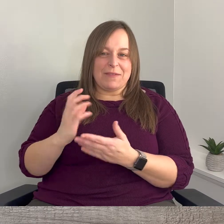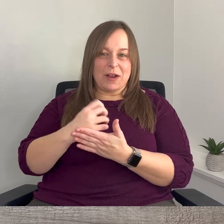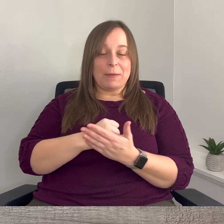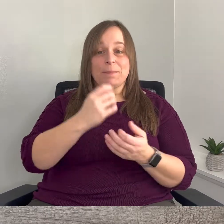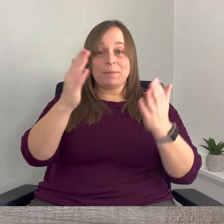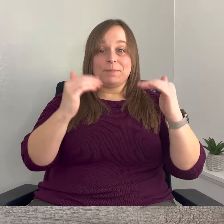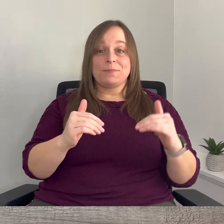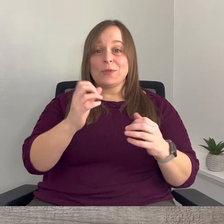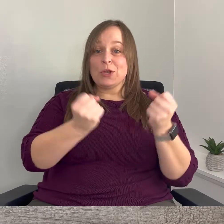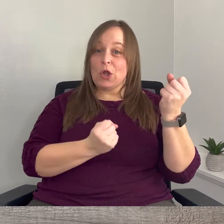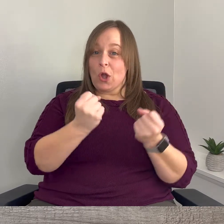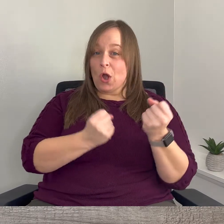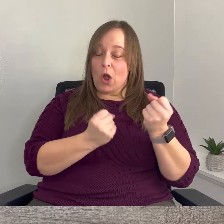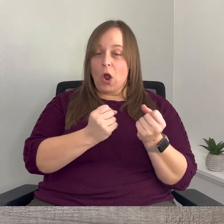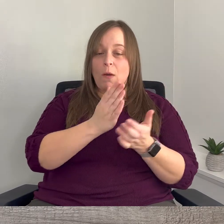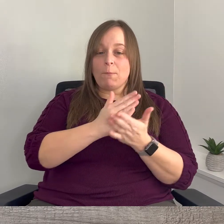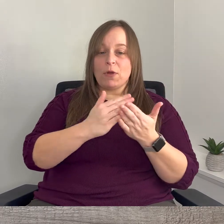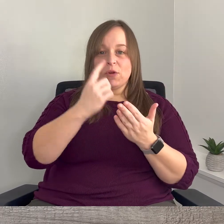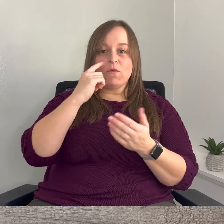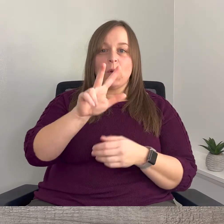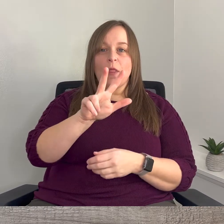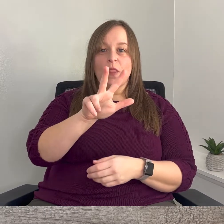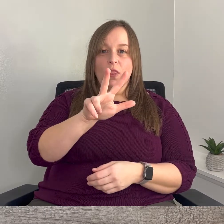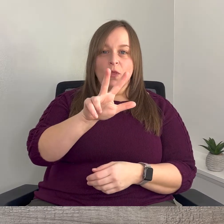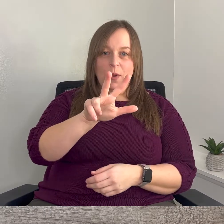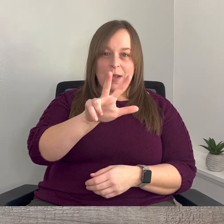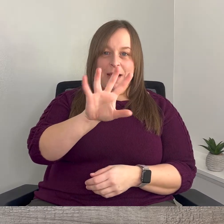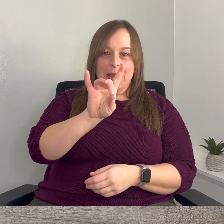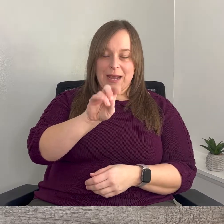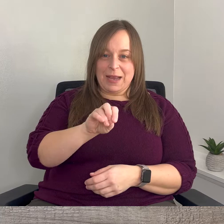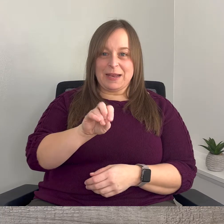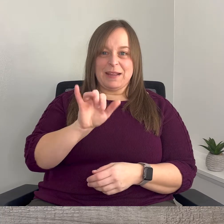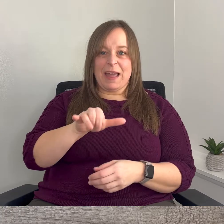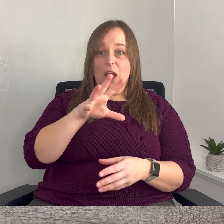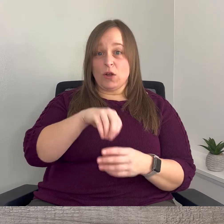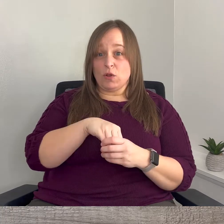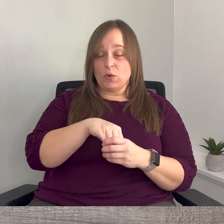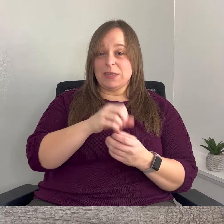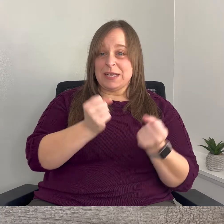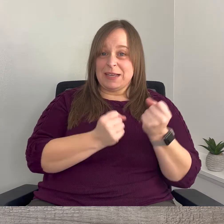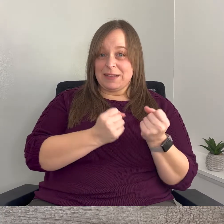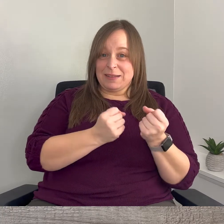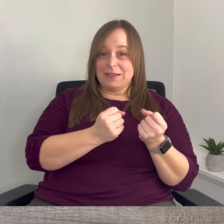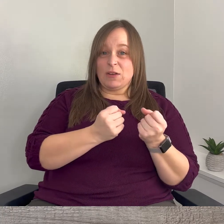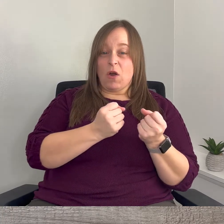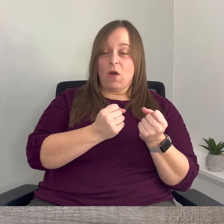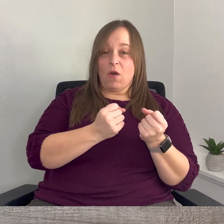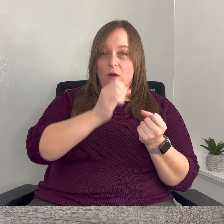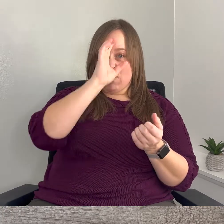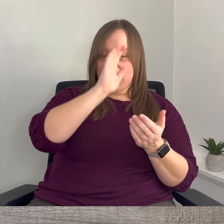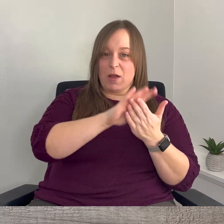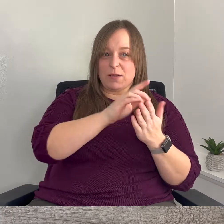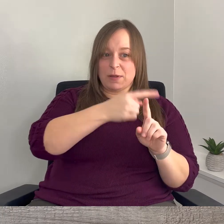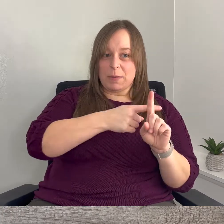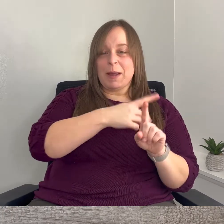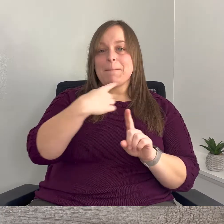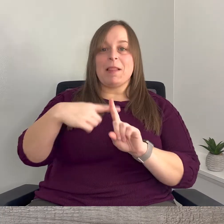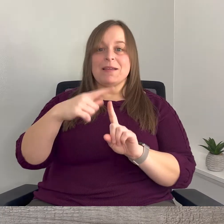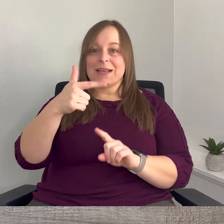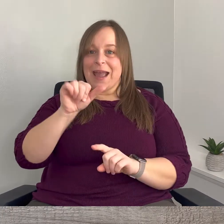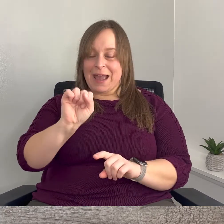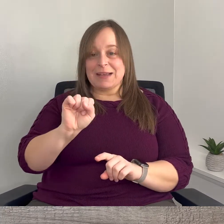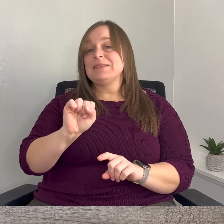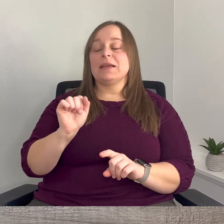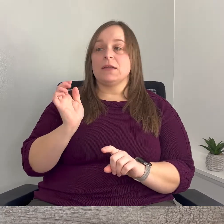income. Car we budgeted for $380. That includes gas and my husband's car